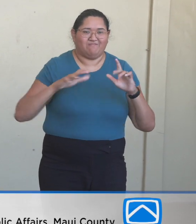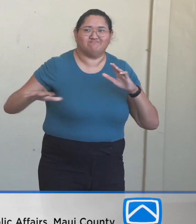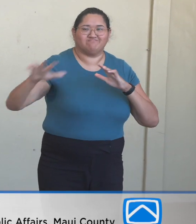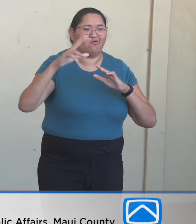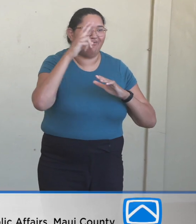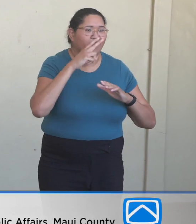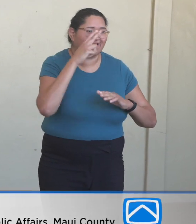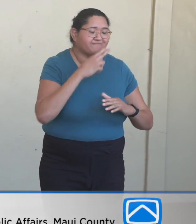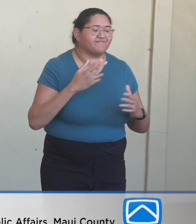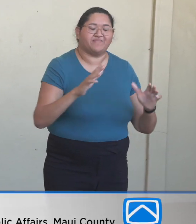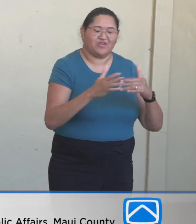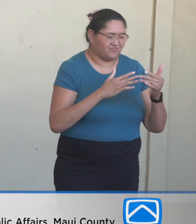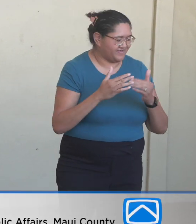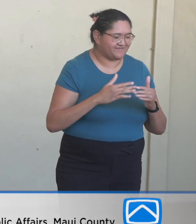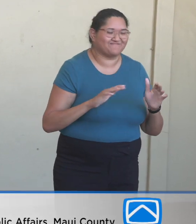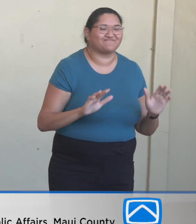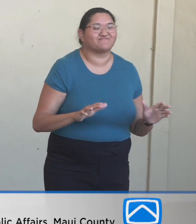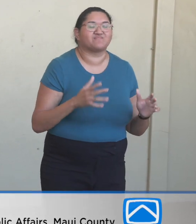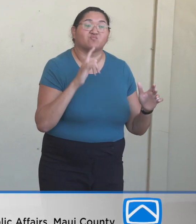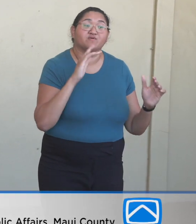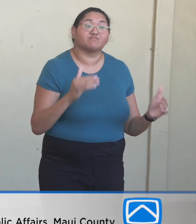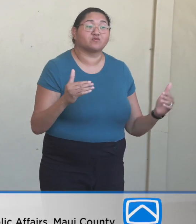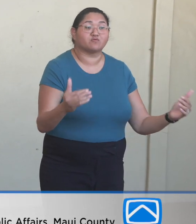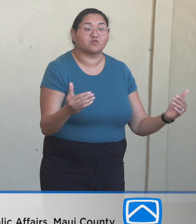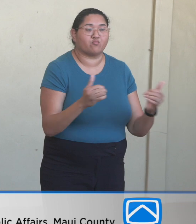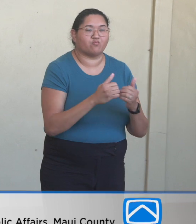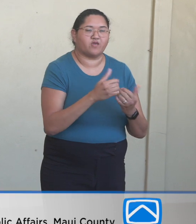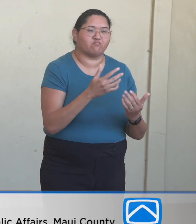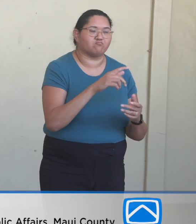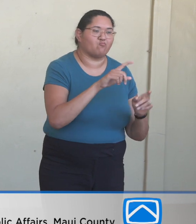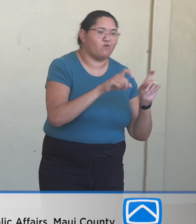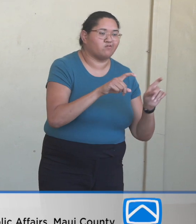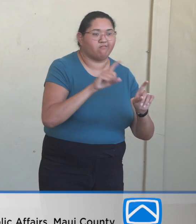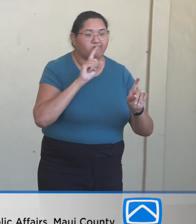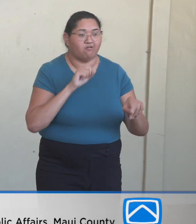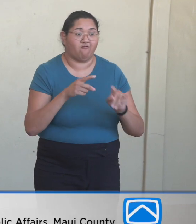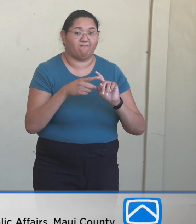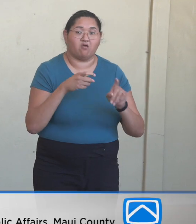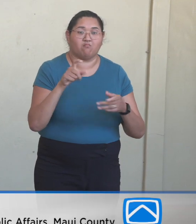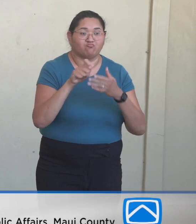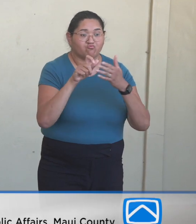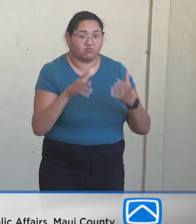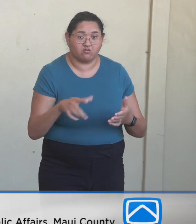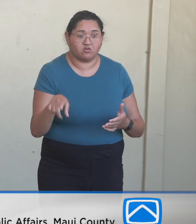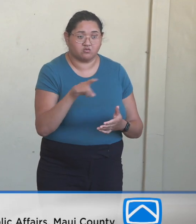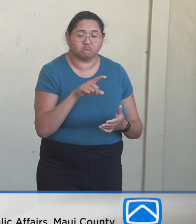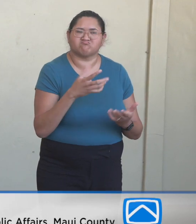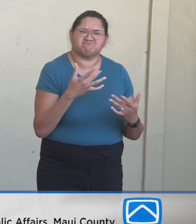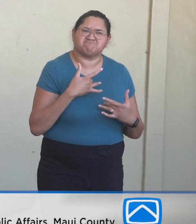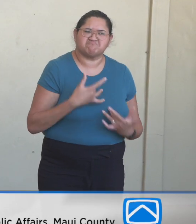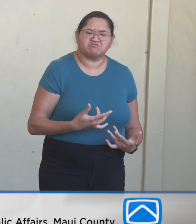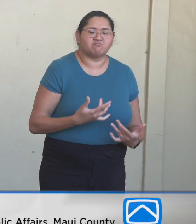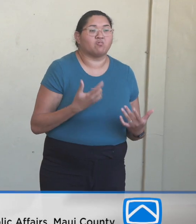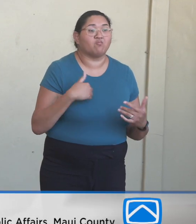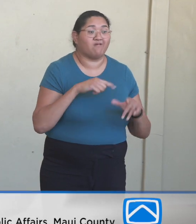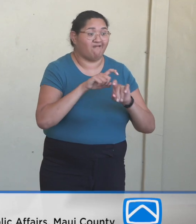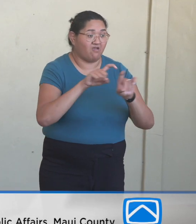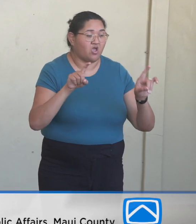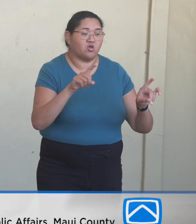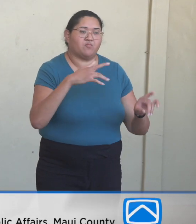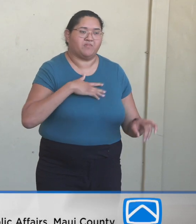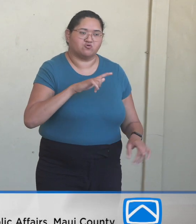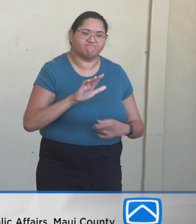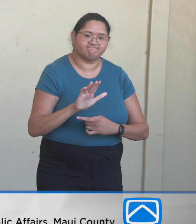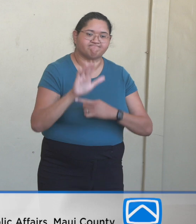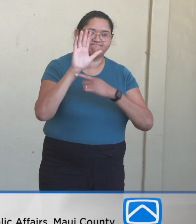Hawaii. Anyway, we will proceed with Q&A from journalists, and as we usually do, we ask that you raise